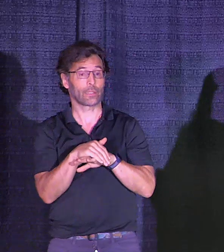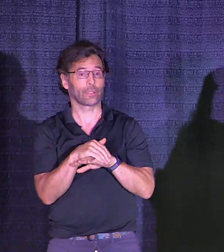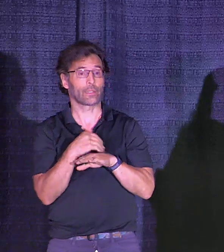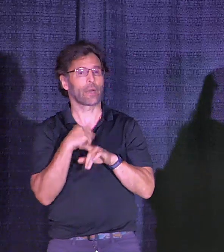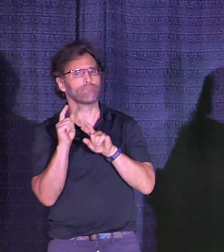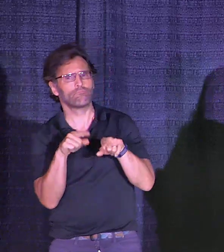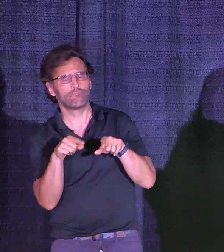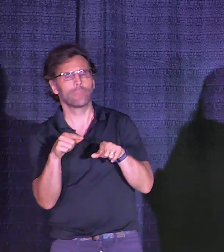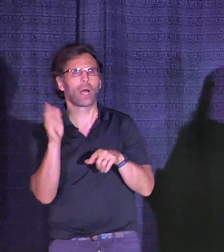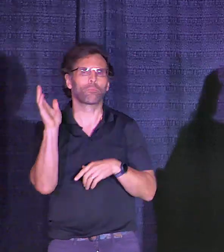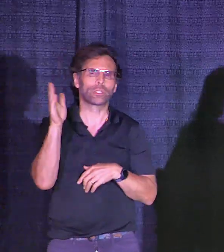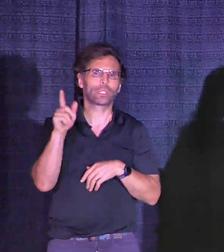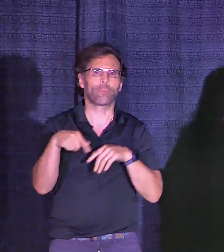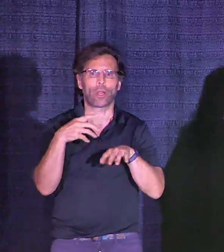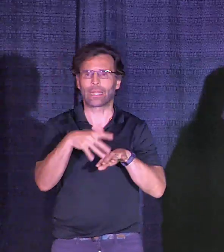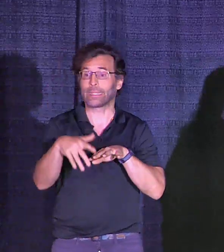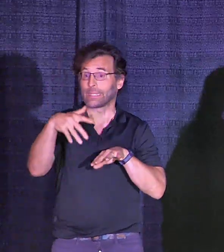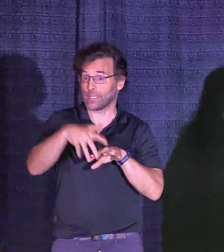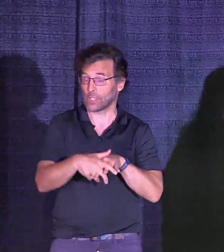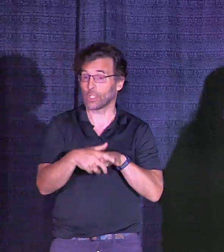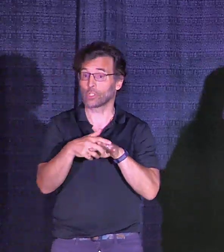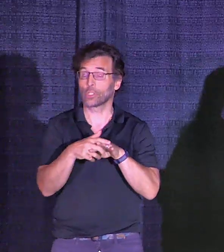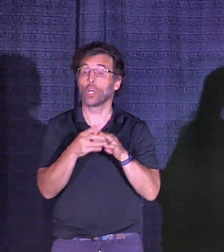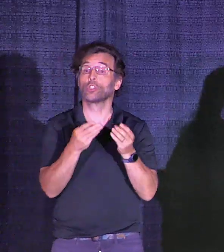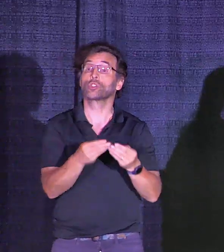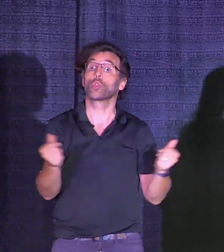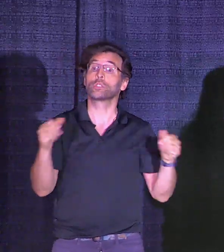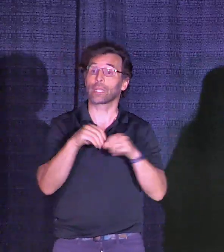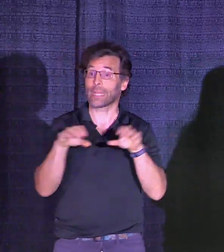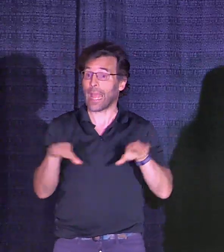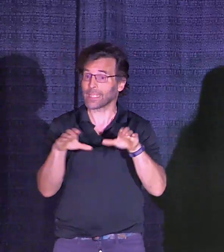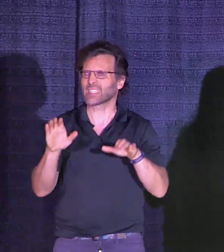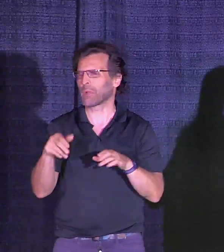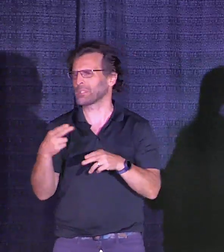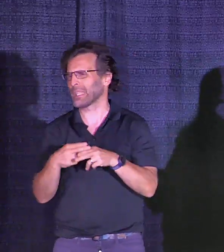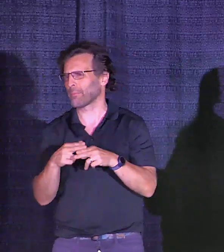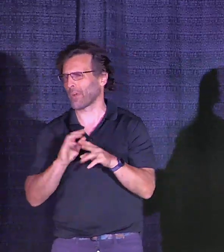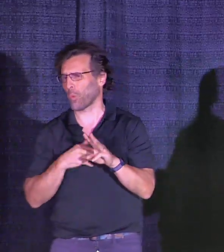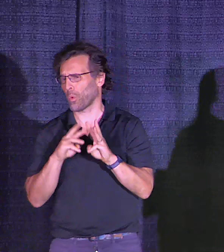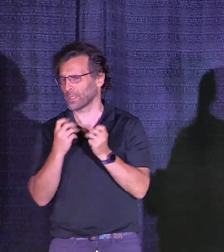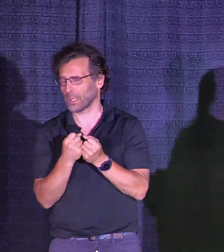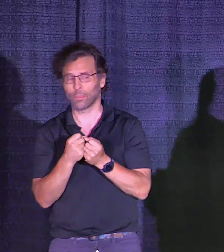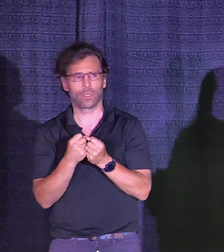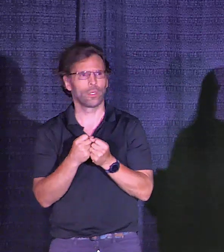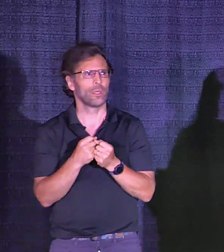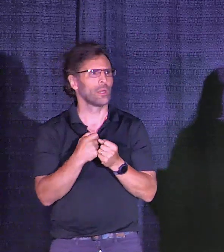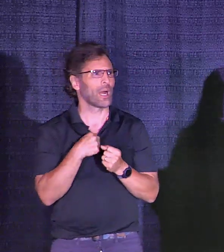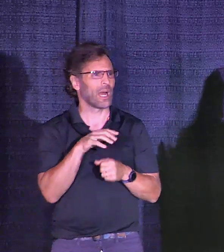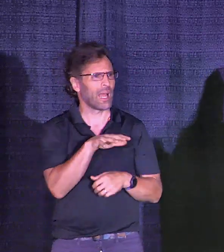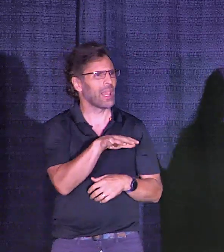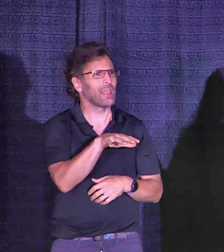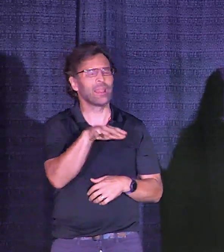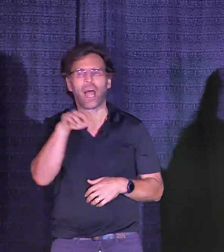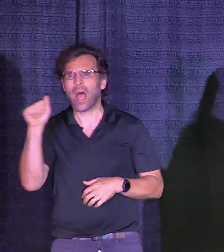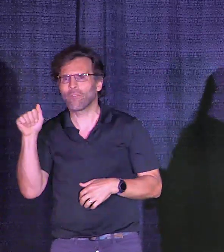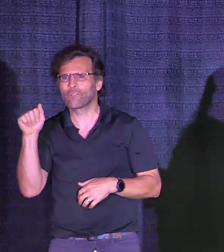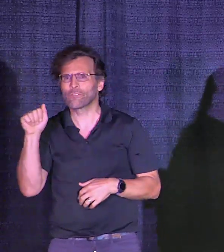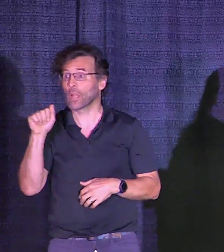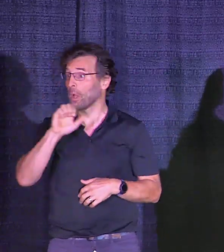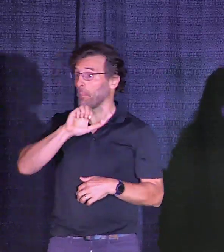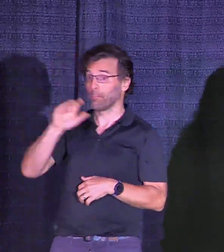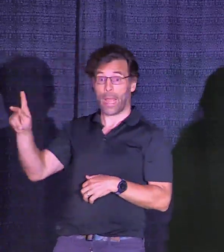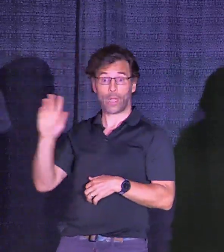Yesterday, and I presented on Indigenous Solutions in Action. That was the name of the workshop. And then I left here, and I went back to